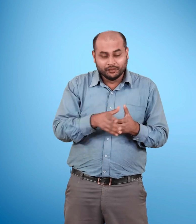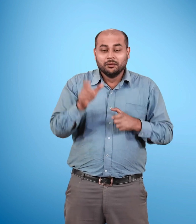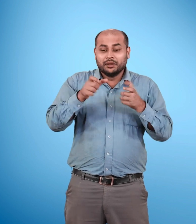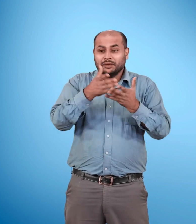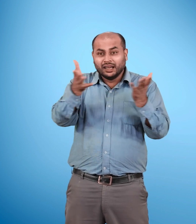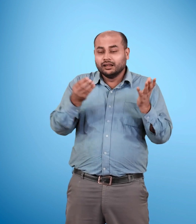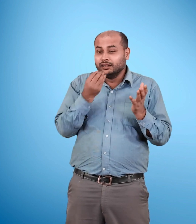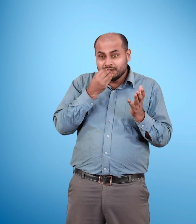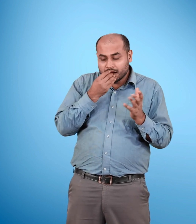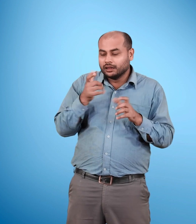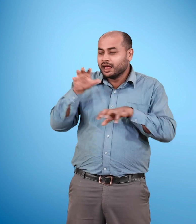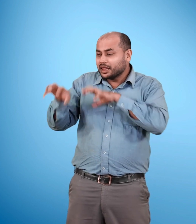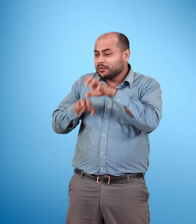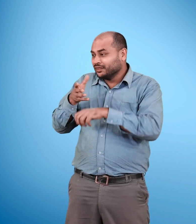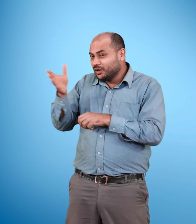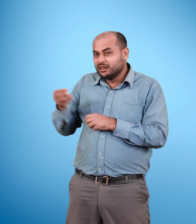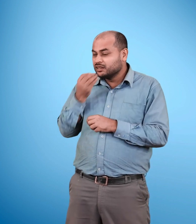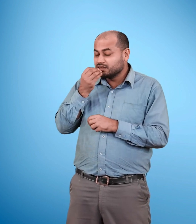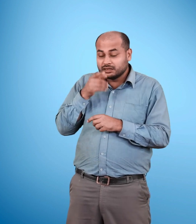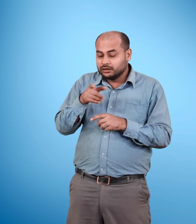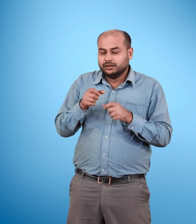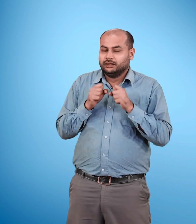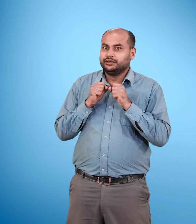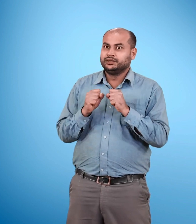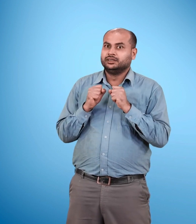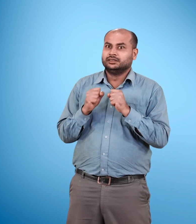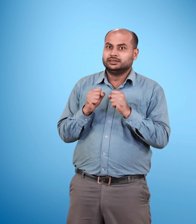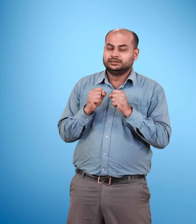In drought conditions, it is difficult to get food and fodder.